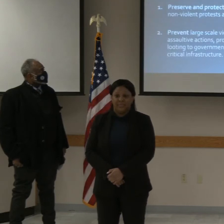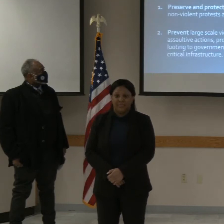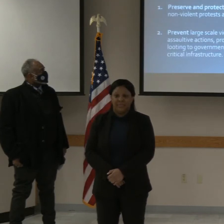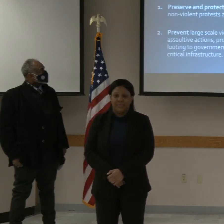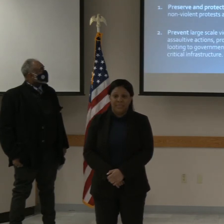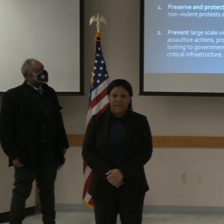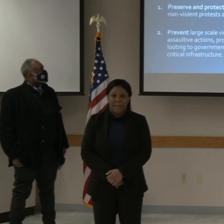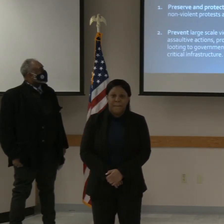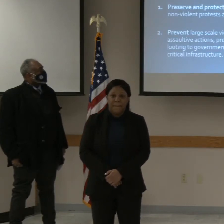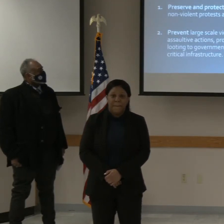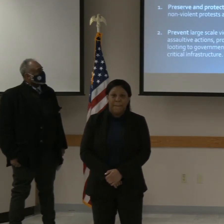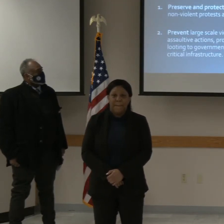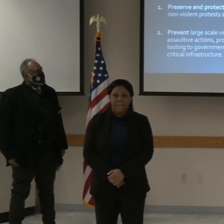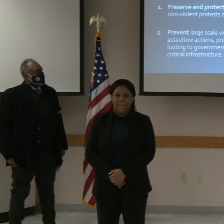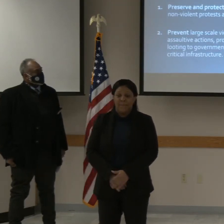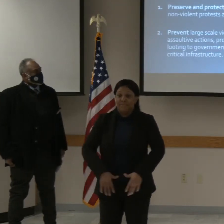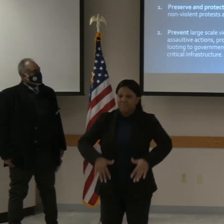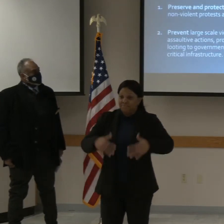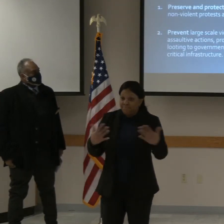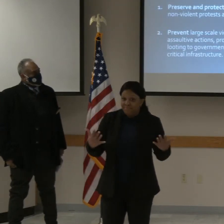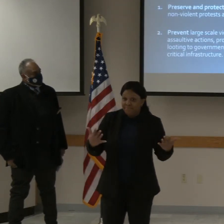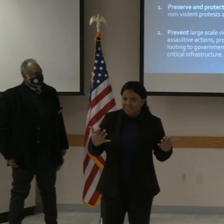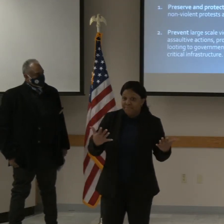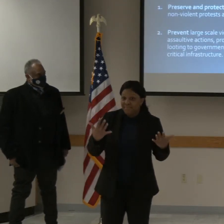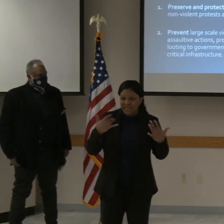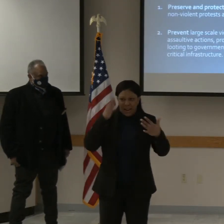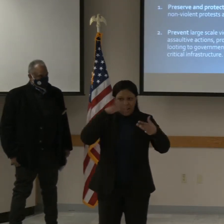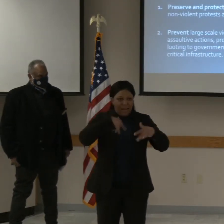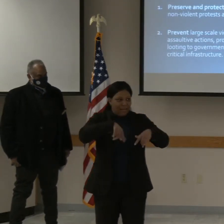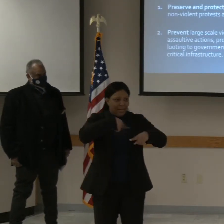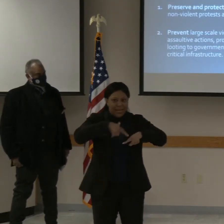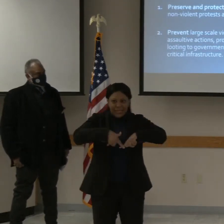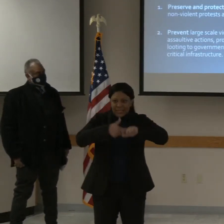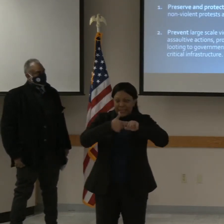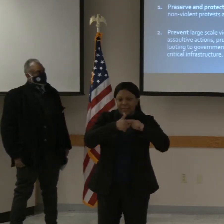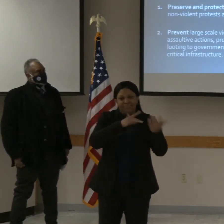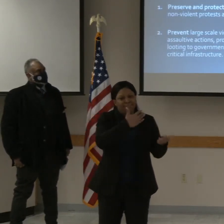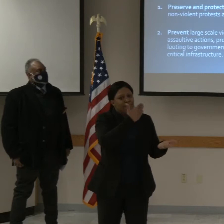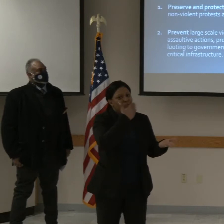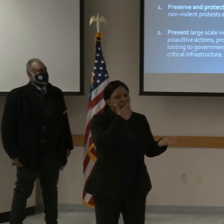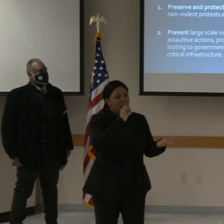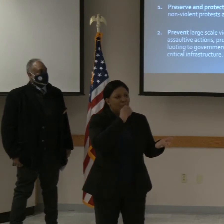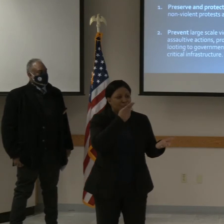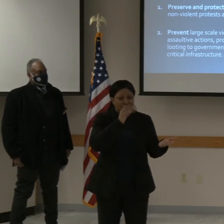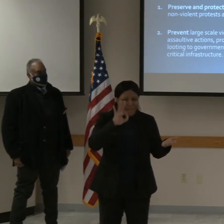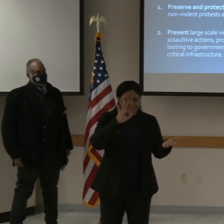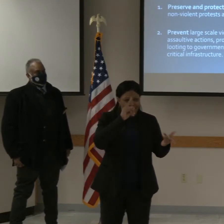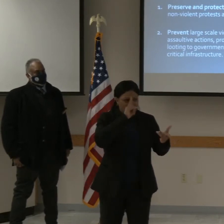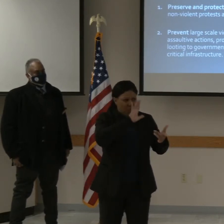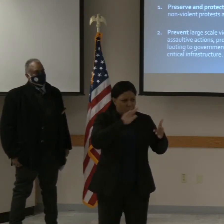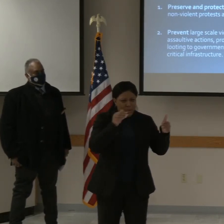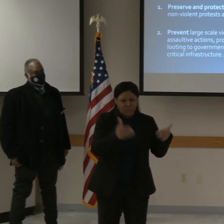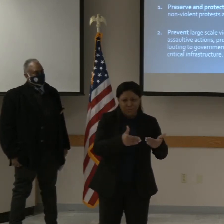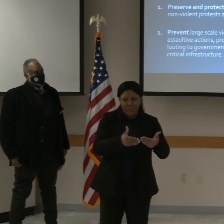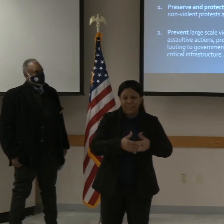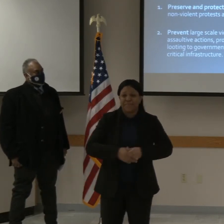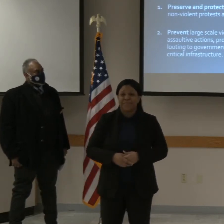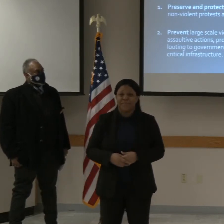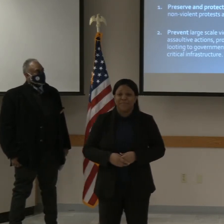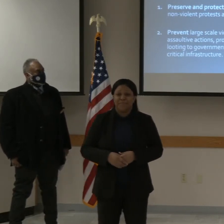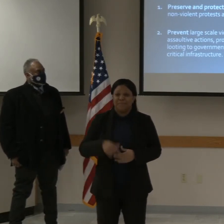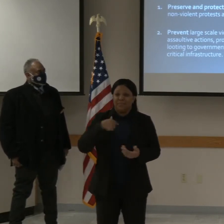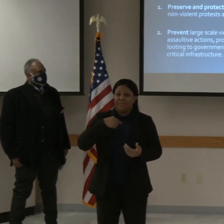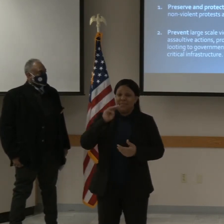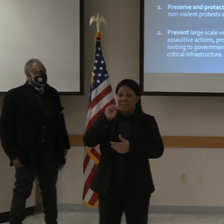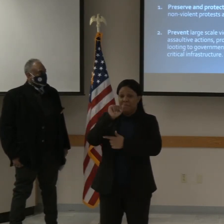All right, so we'll pick up where we left off. Thanks, Sheriff, for the introduction. My name is Matt Langer, and I have the honor and privilege of serving as Colonel of the